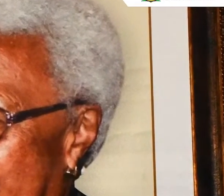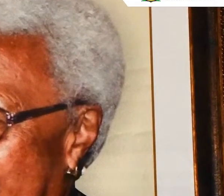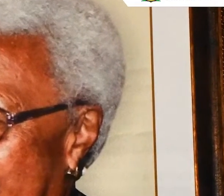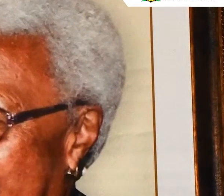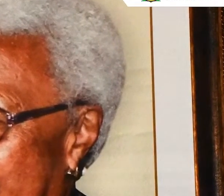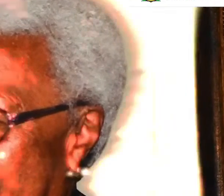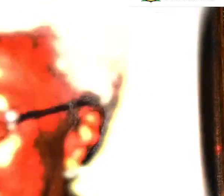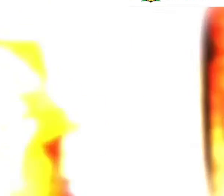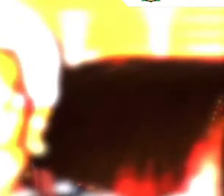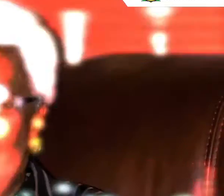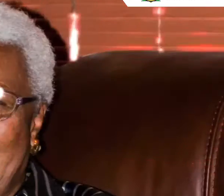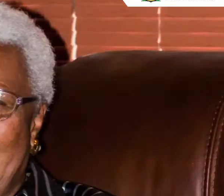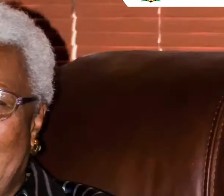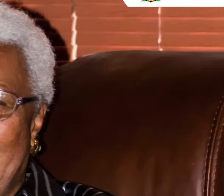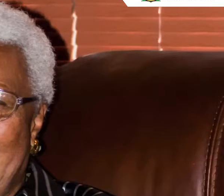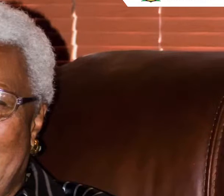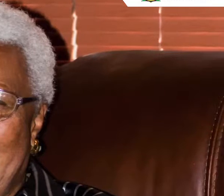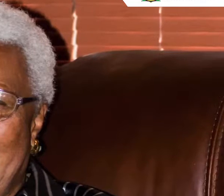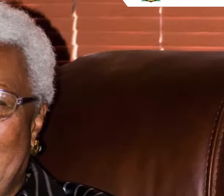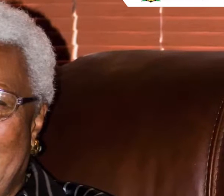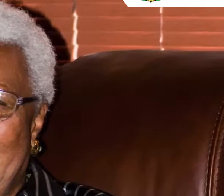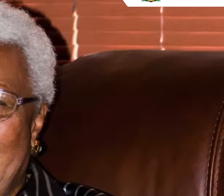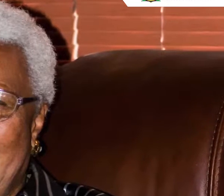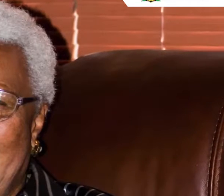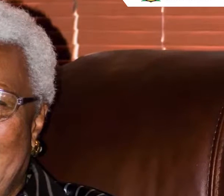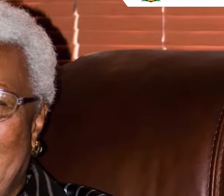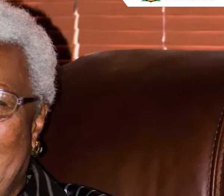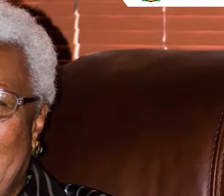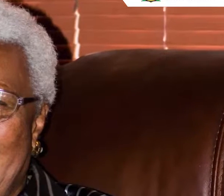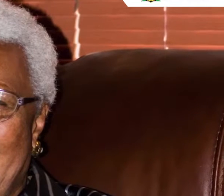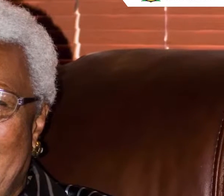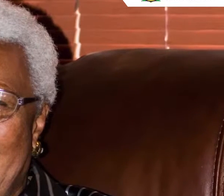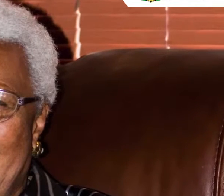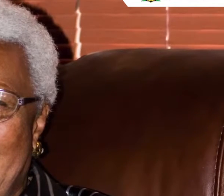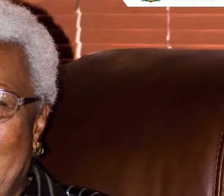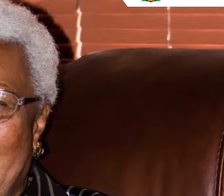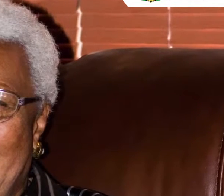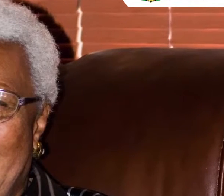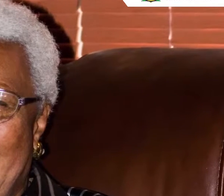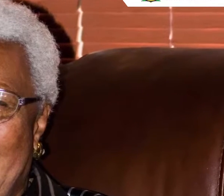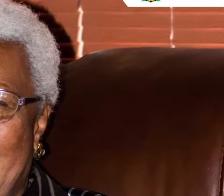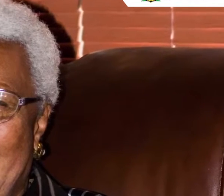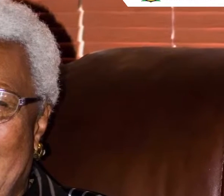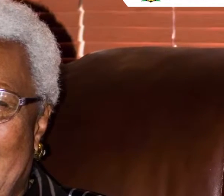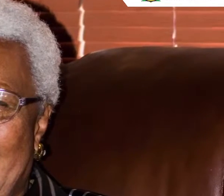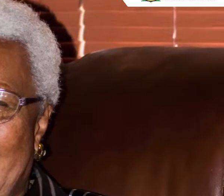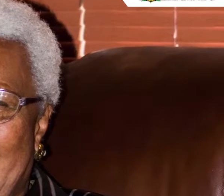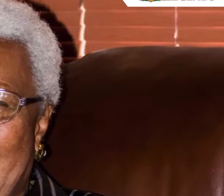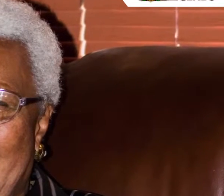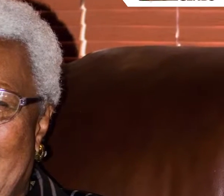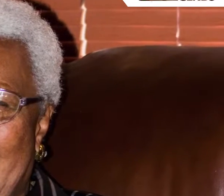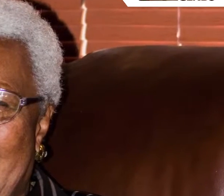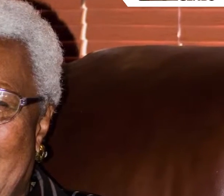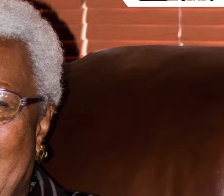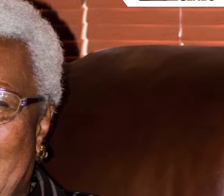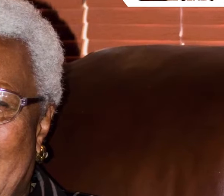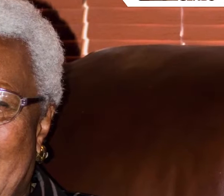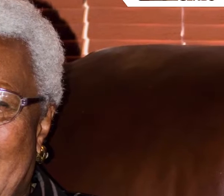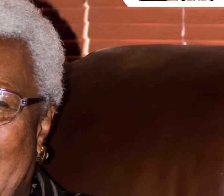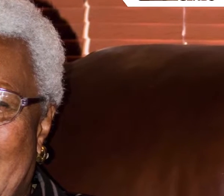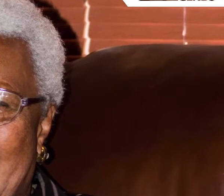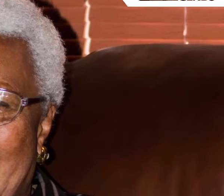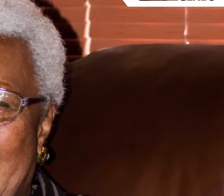honor you for your selflessness and will forever cherish you for sacrificing your life in the name